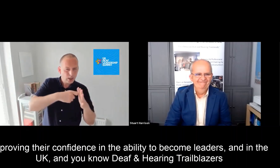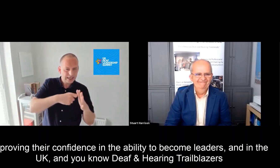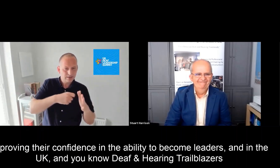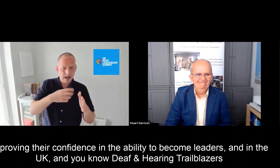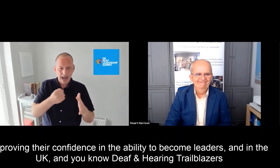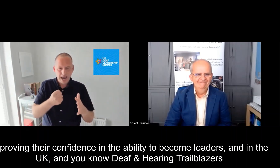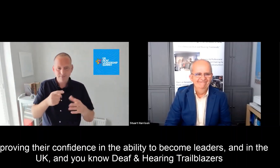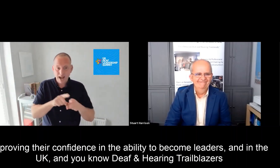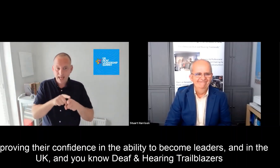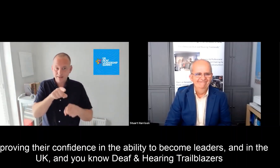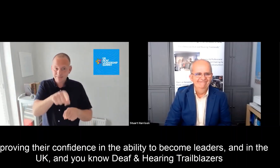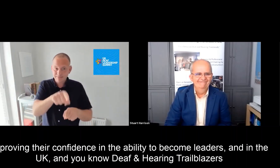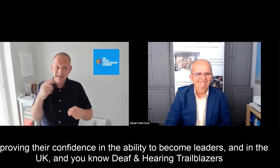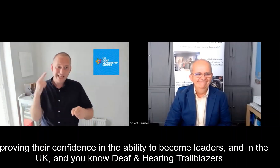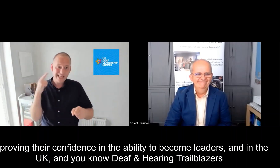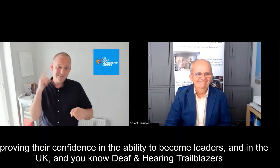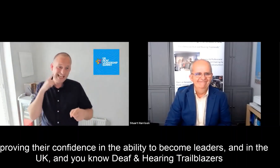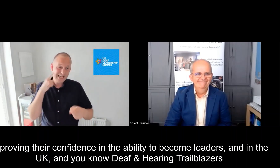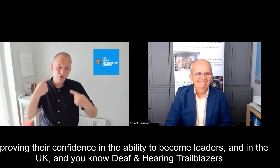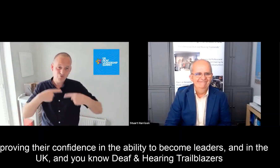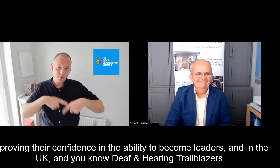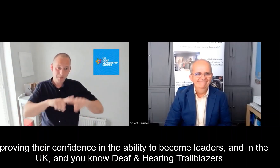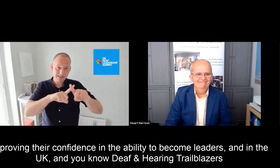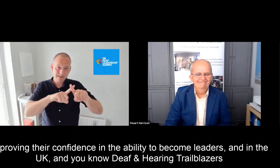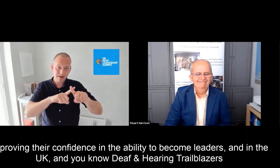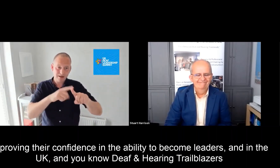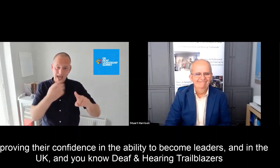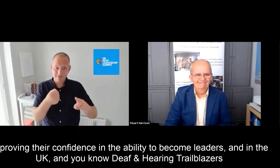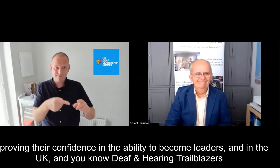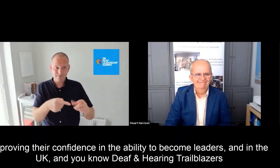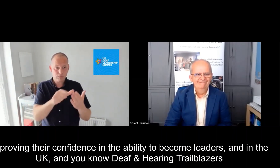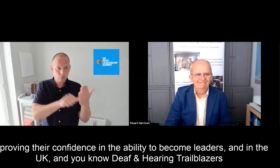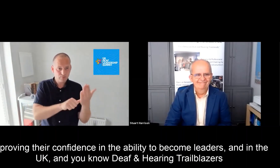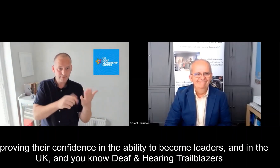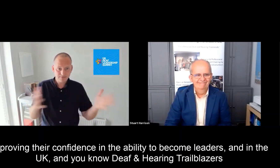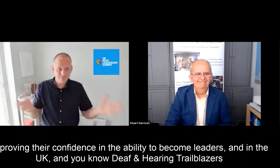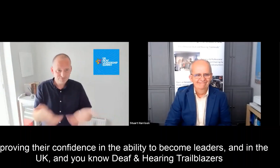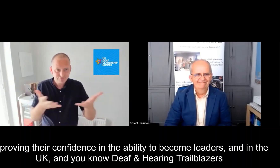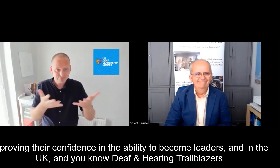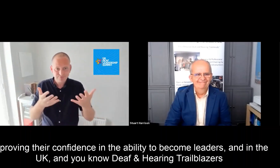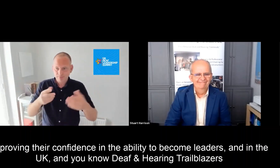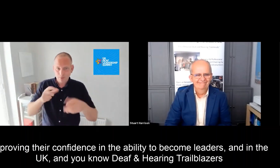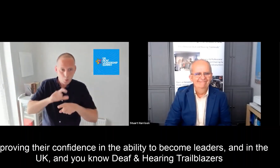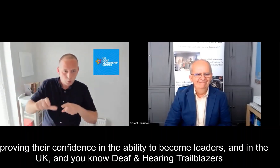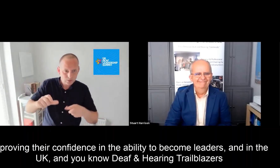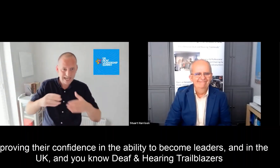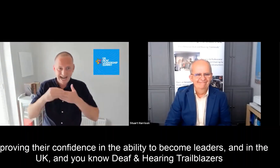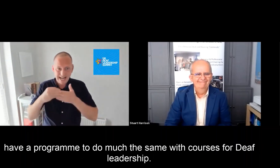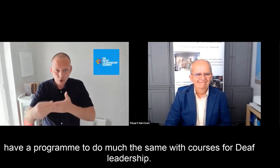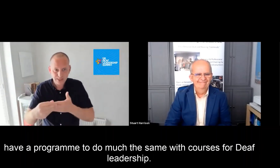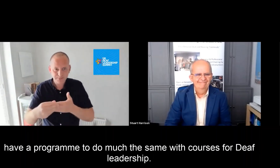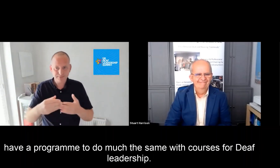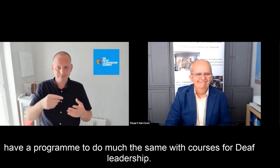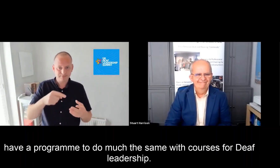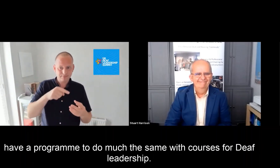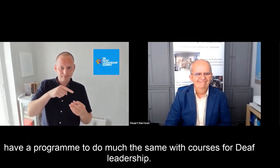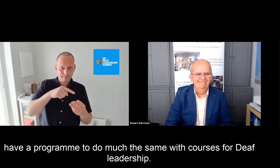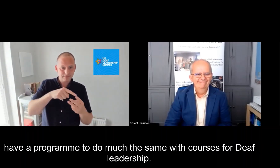in the ability to become leaders. And in the UK, you know, Deaf and Hearing Trailblazers have a program to do much the same with